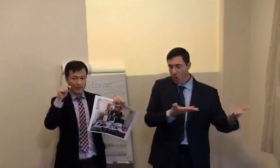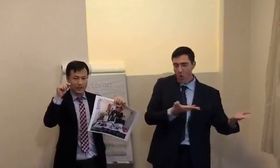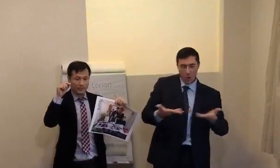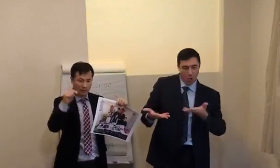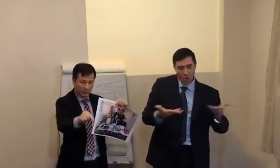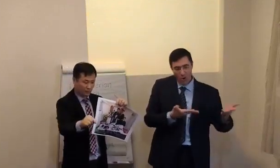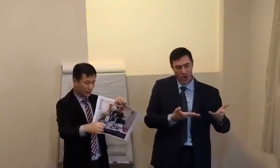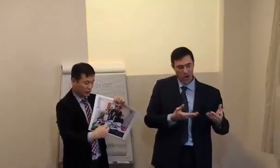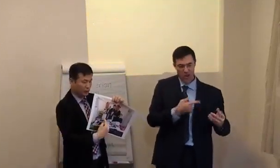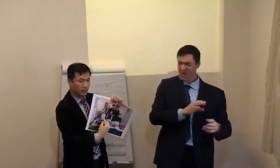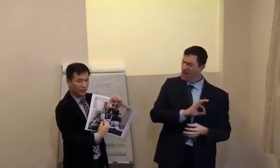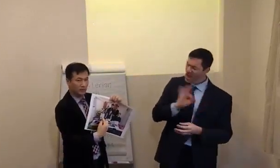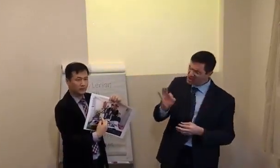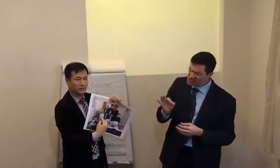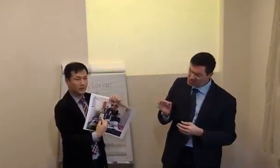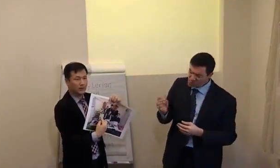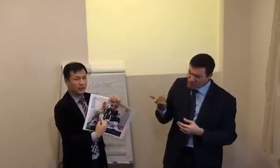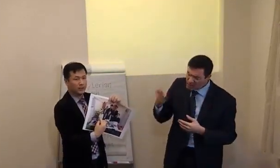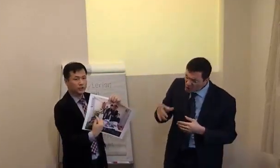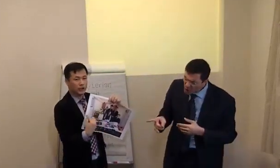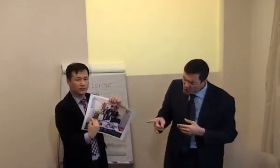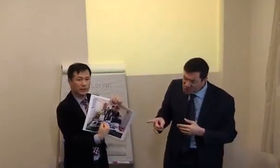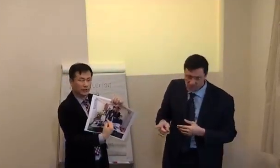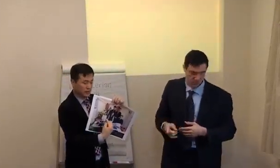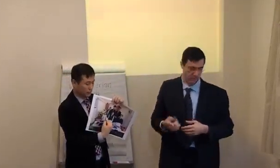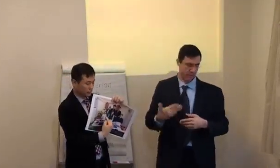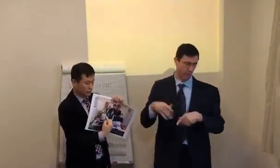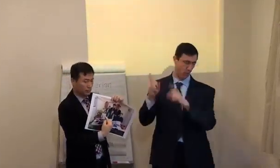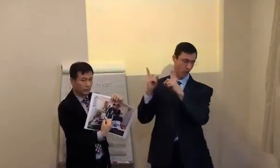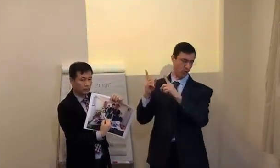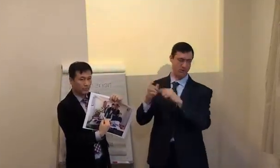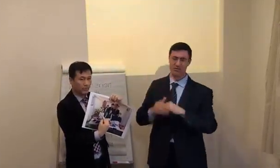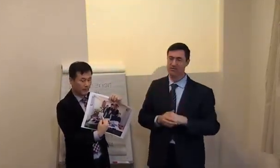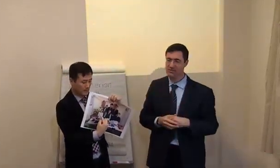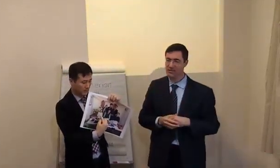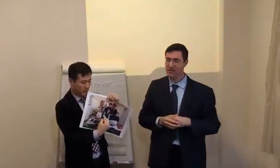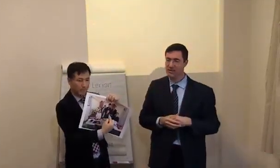he began to preach to her. She converted through him.